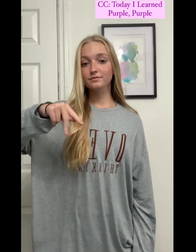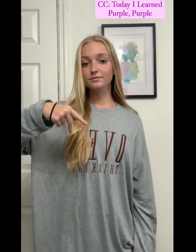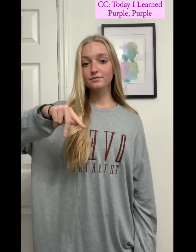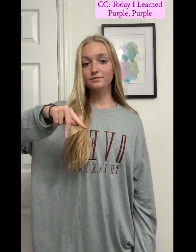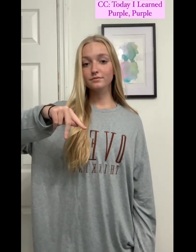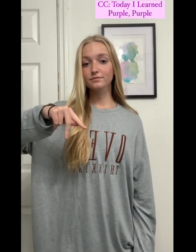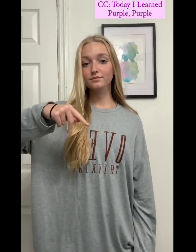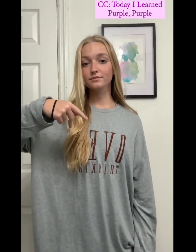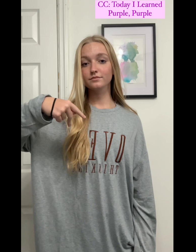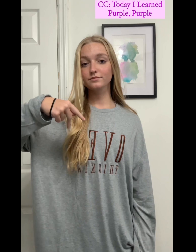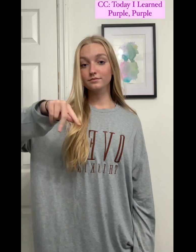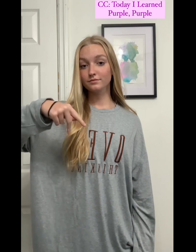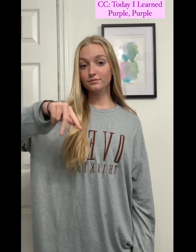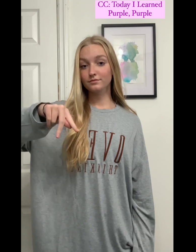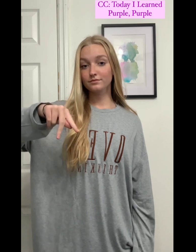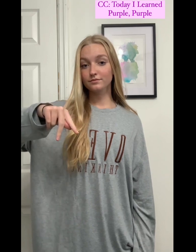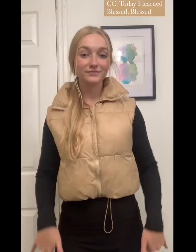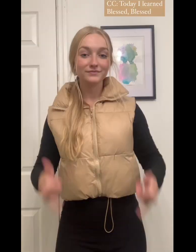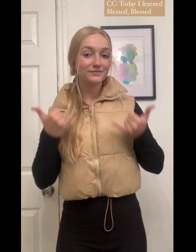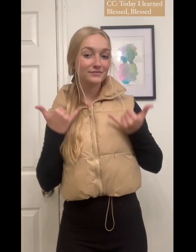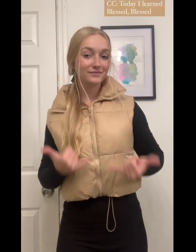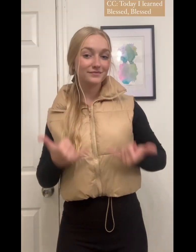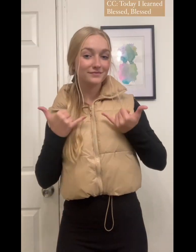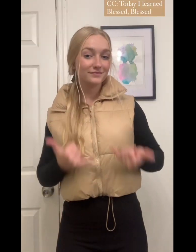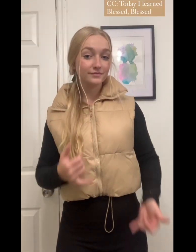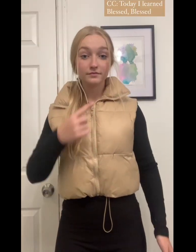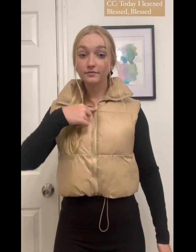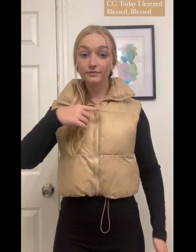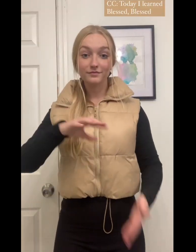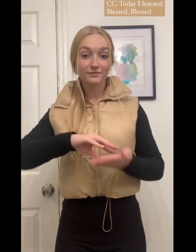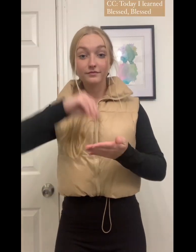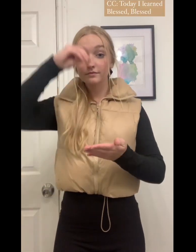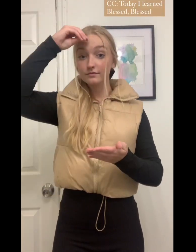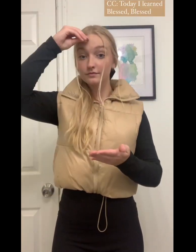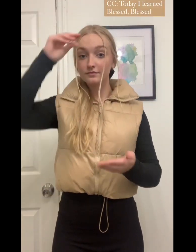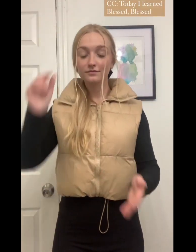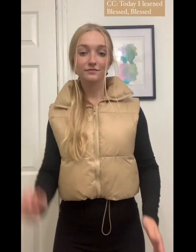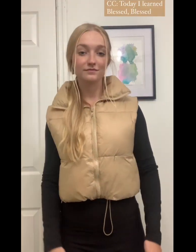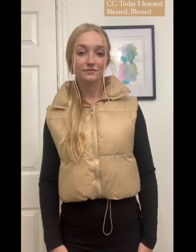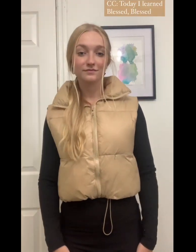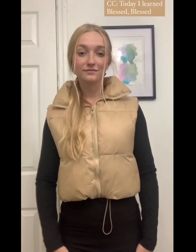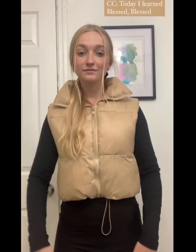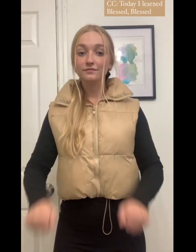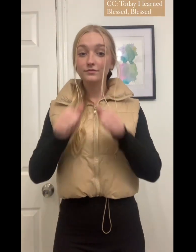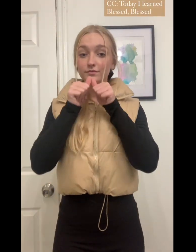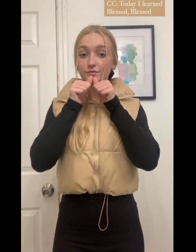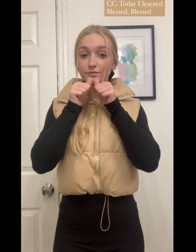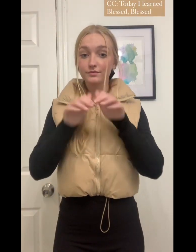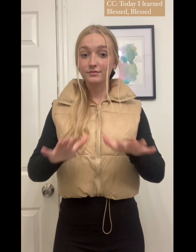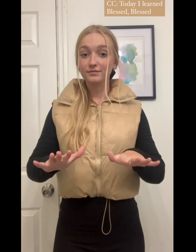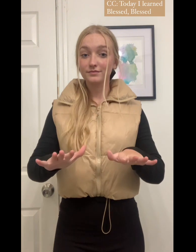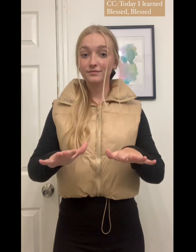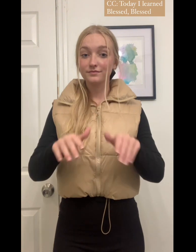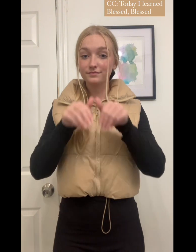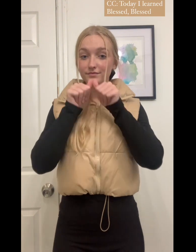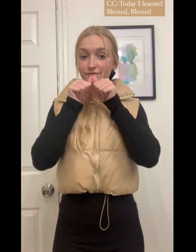purple, purple. Today I learned blessed,